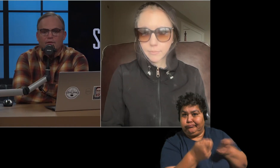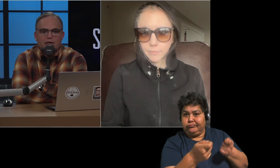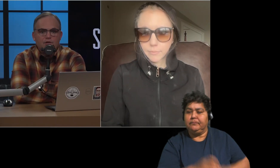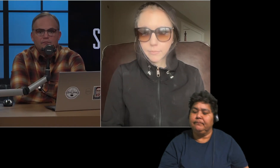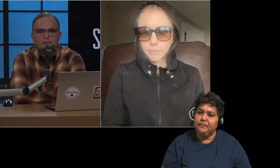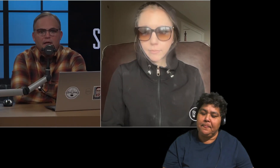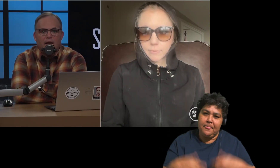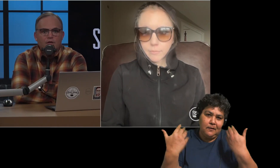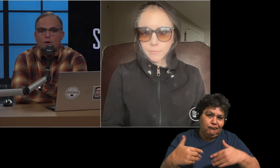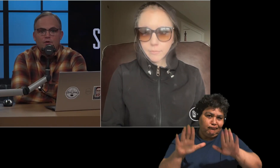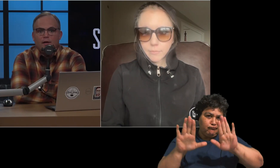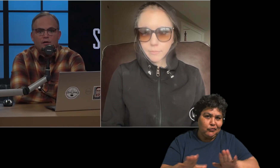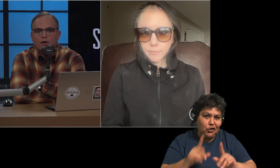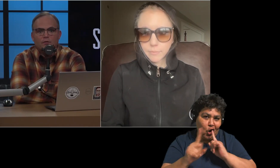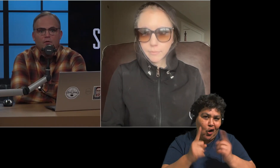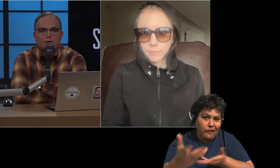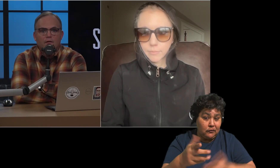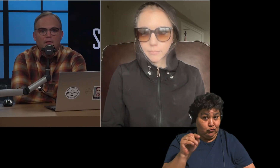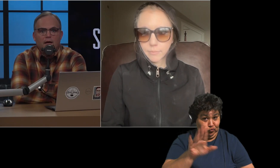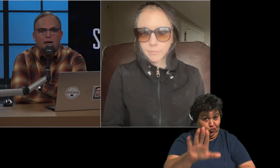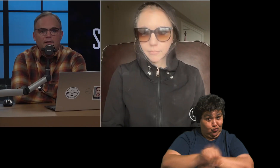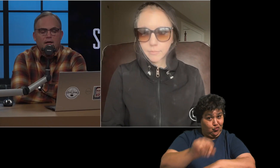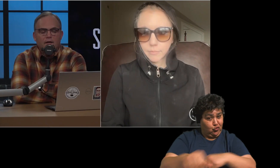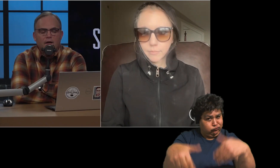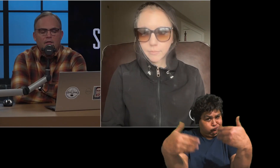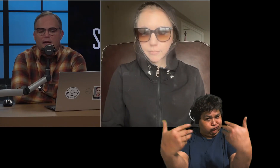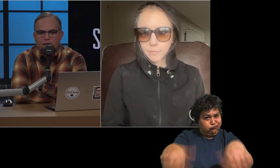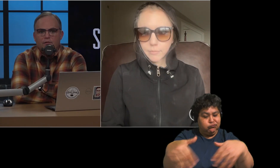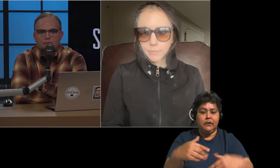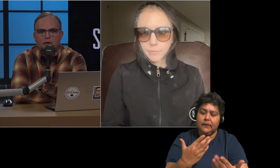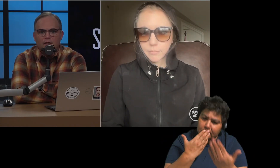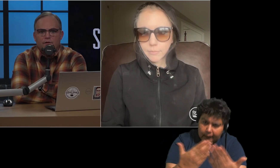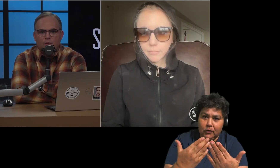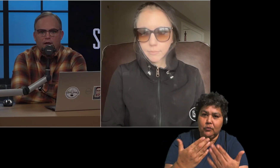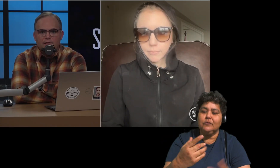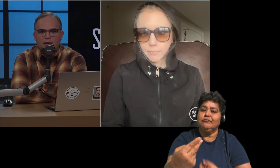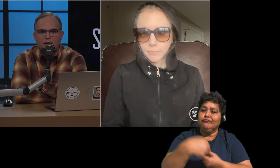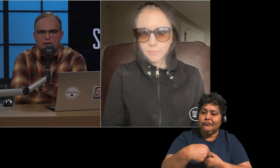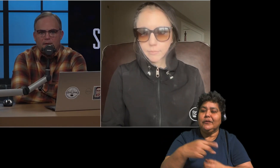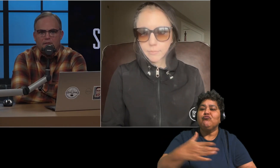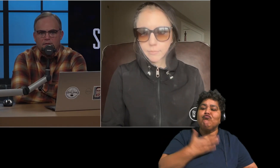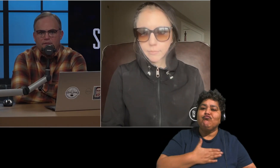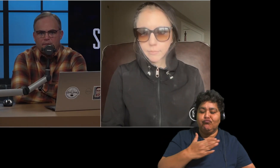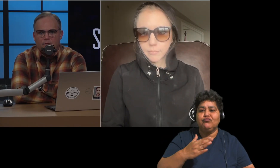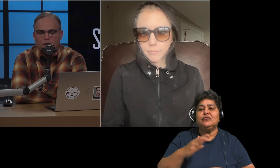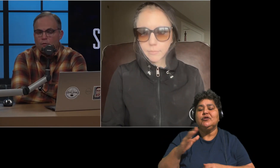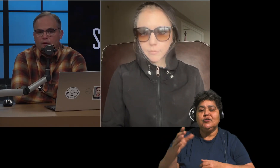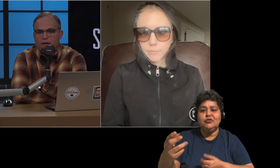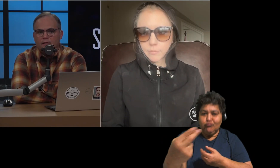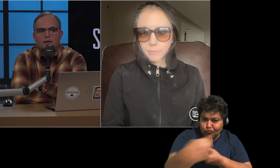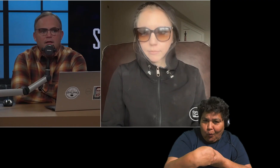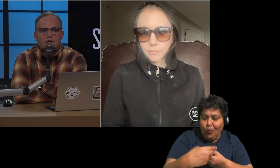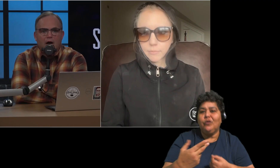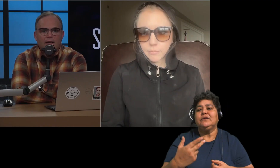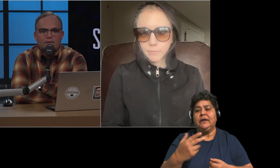Incredible conversation, and you are doing incredible work. And thank you for joining us, taking a time out from that work. Hopefully